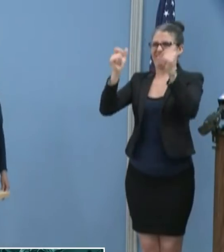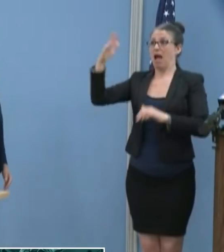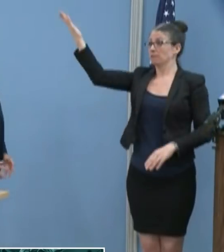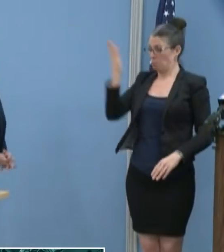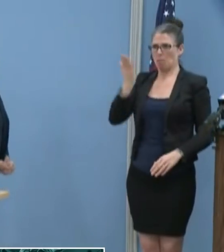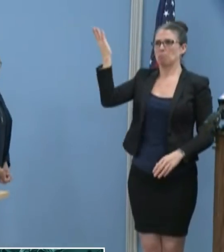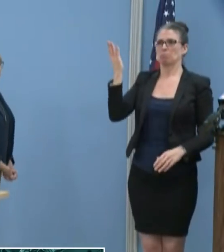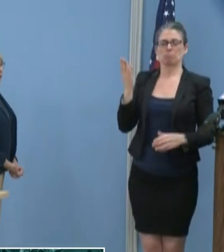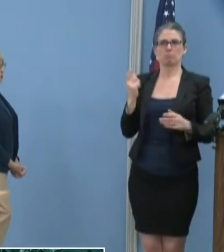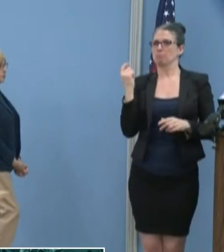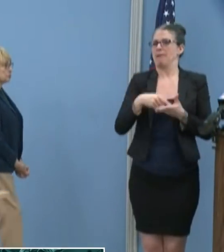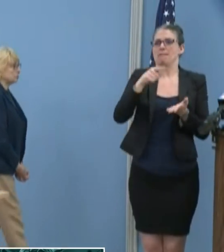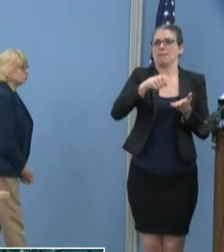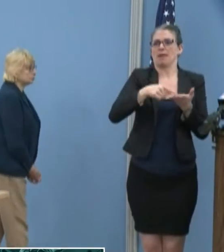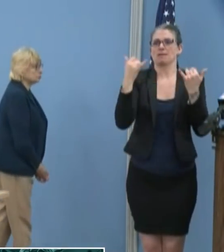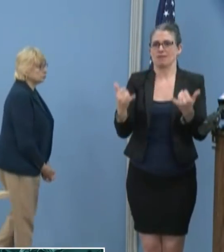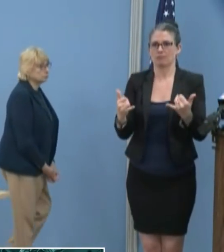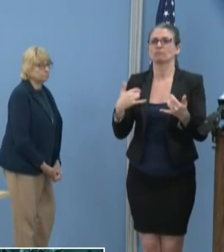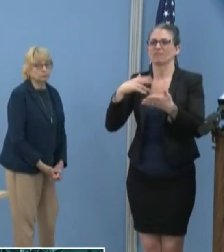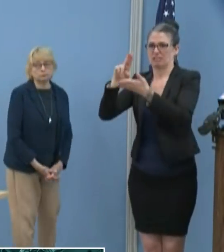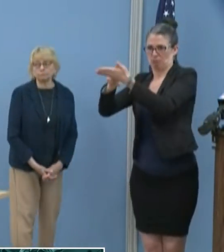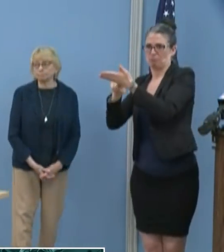you and invite your questions.